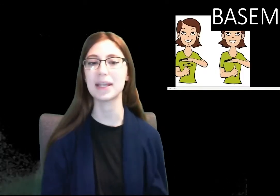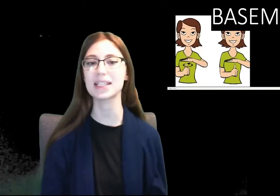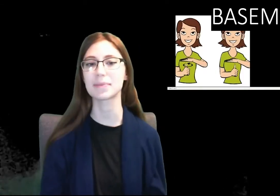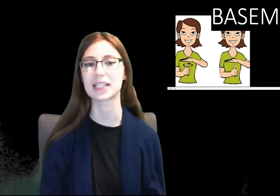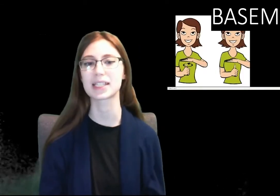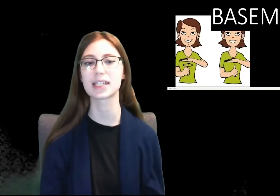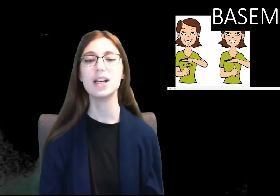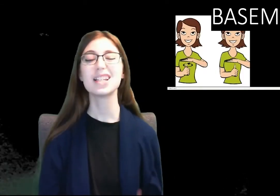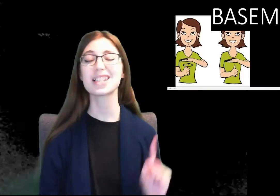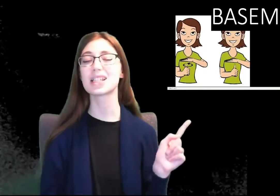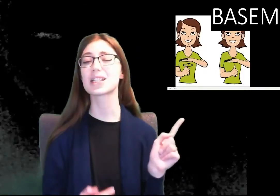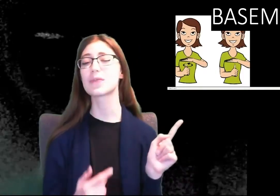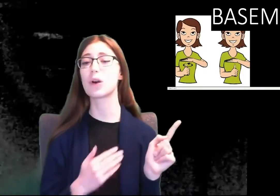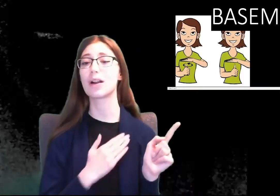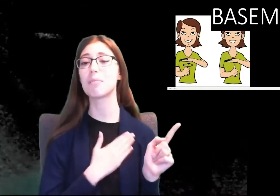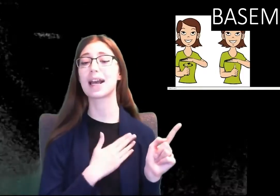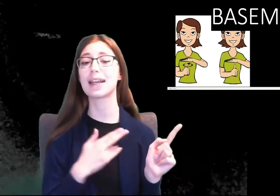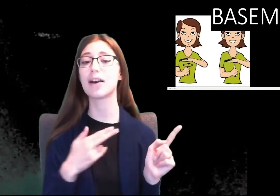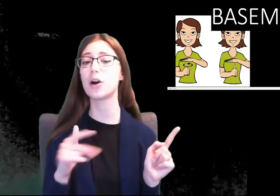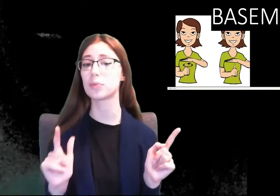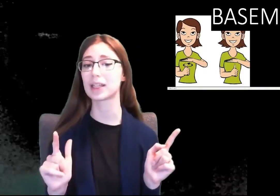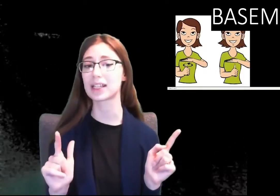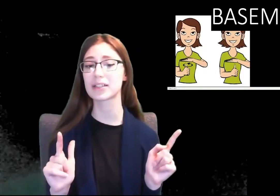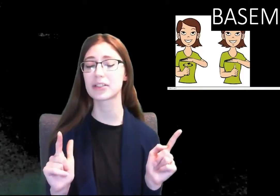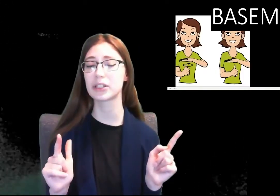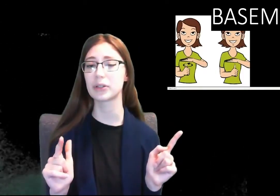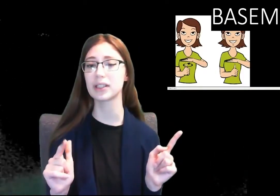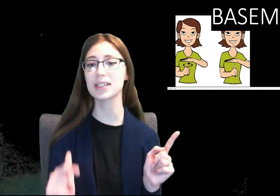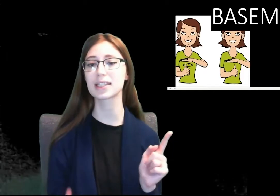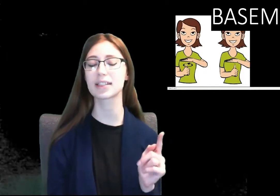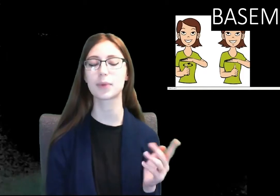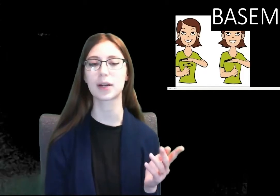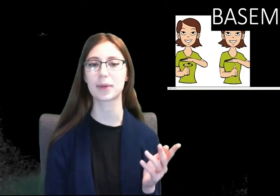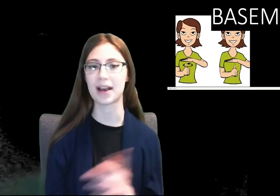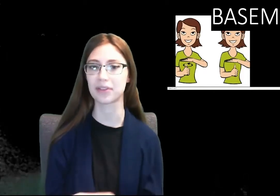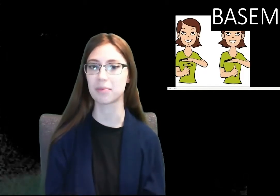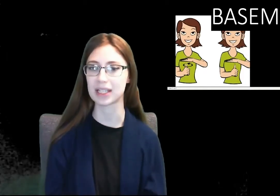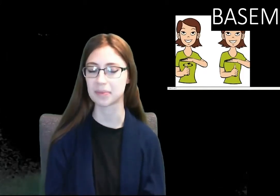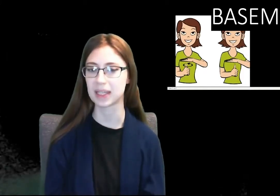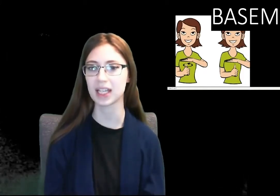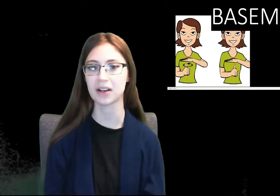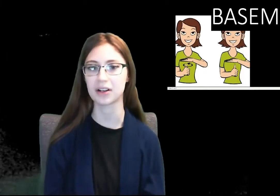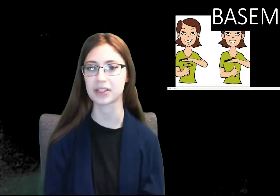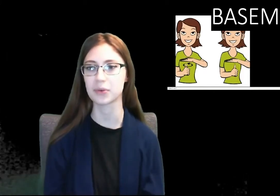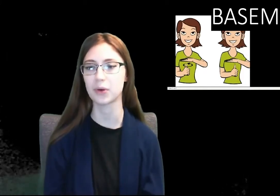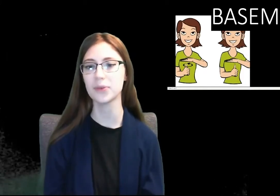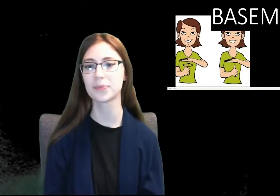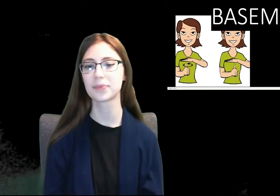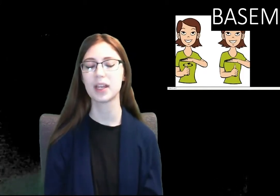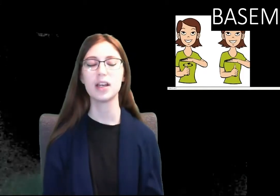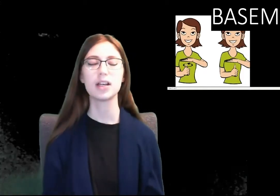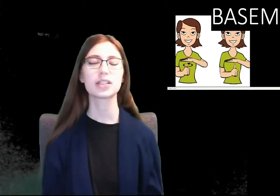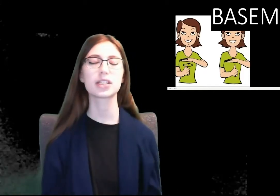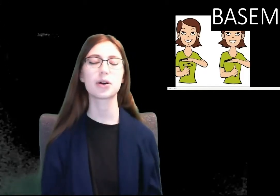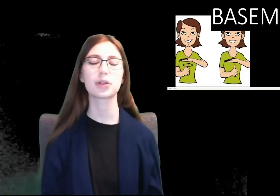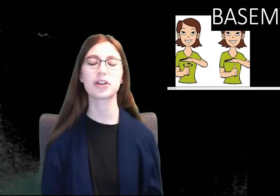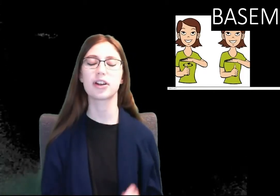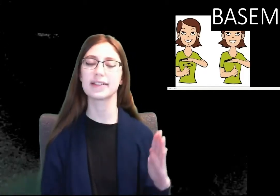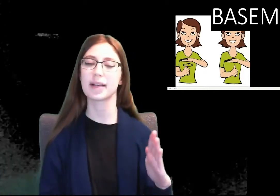Basement. So this is for my HomeLink students where we have the basement in our school. So your non-dominant